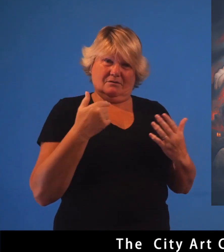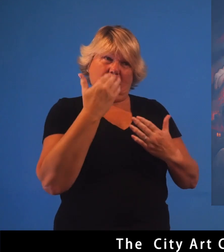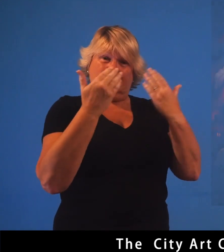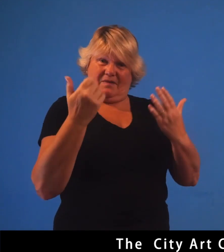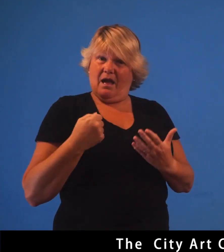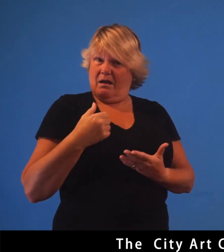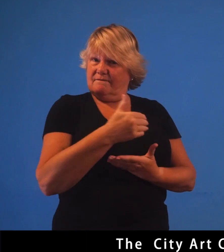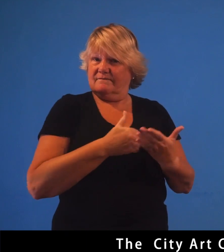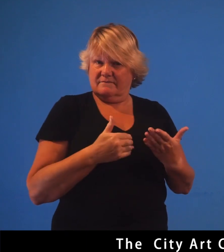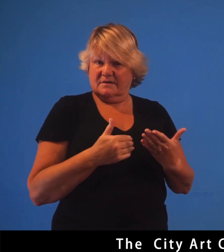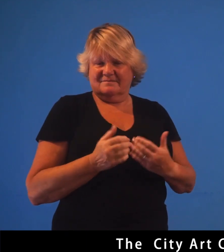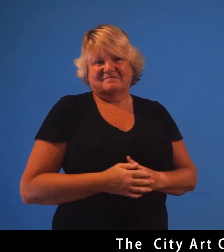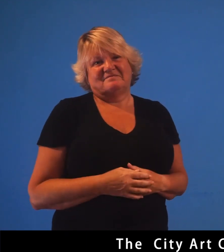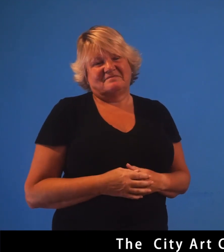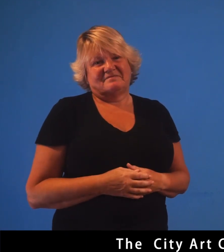in our collection.